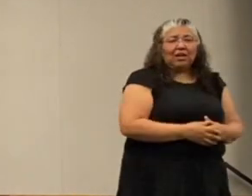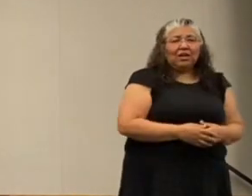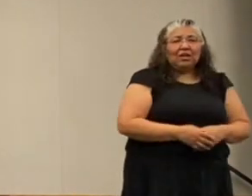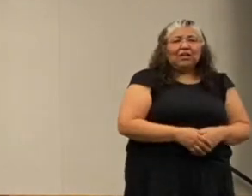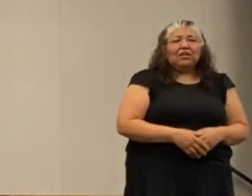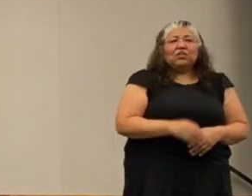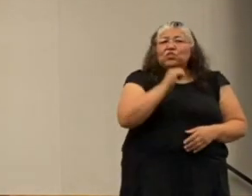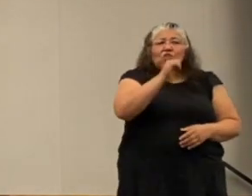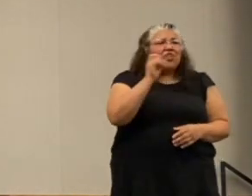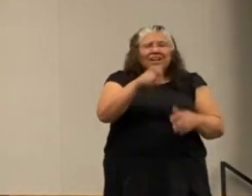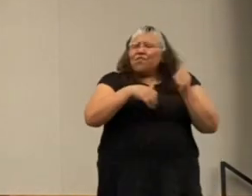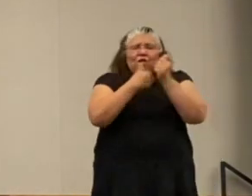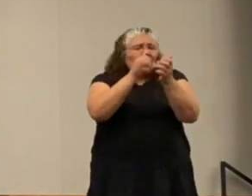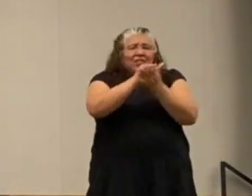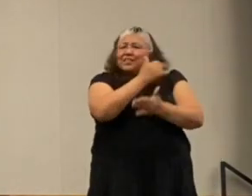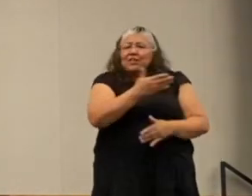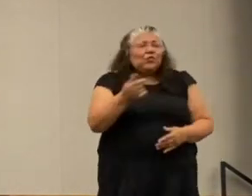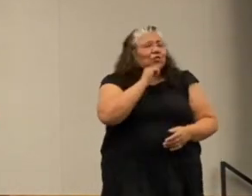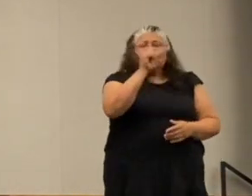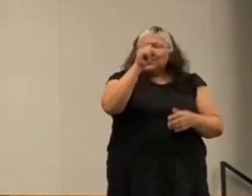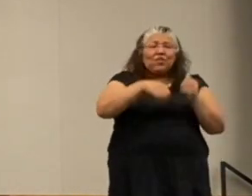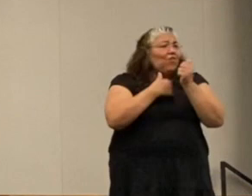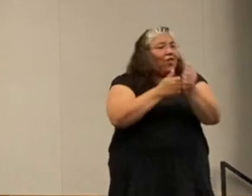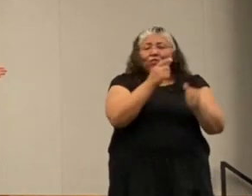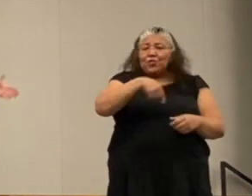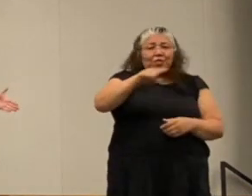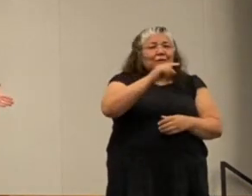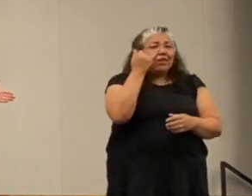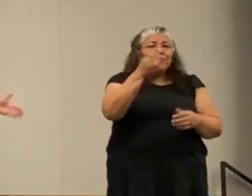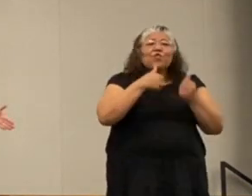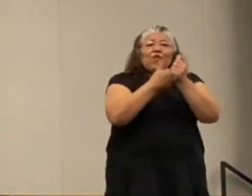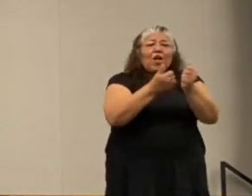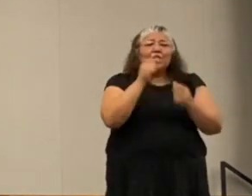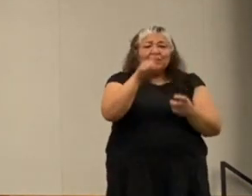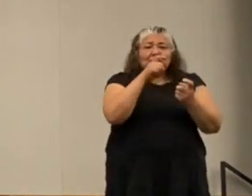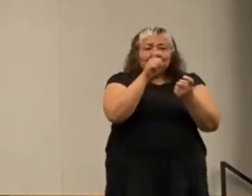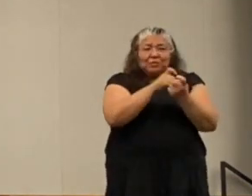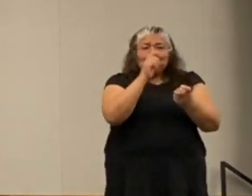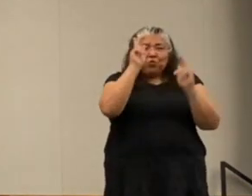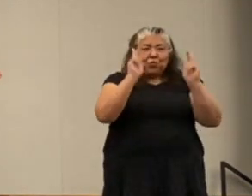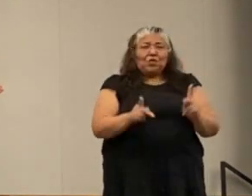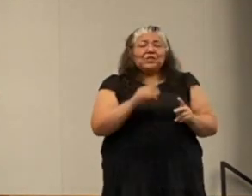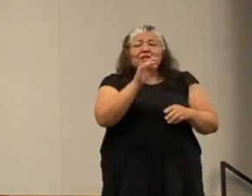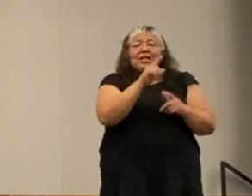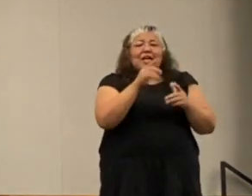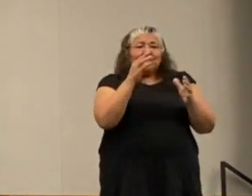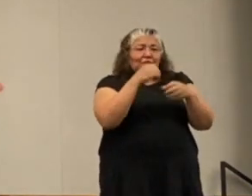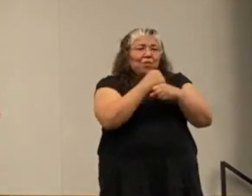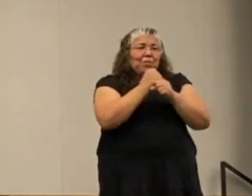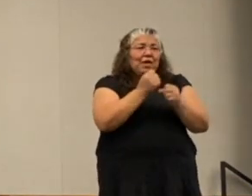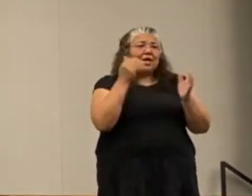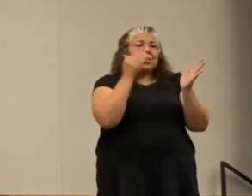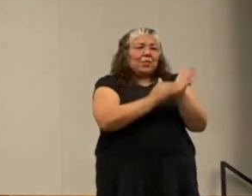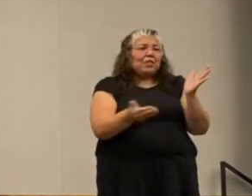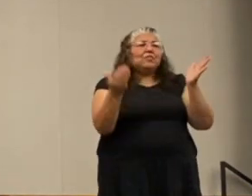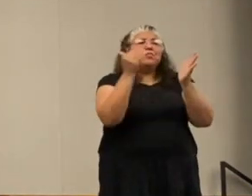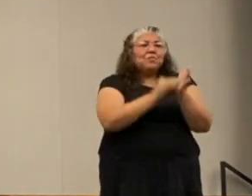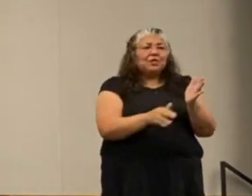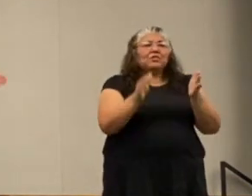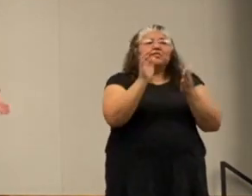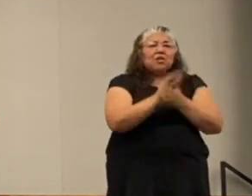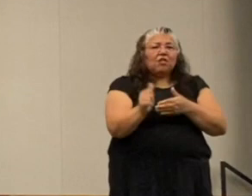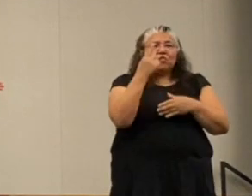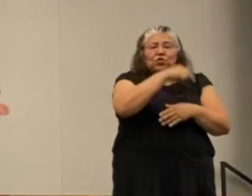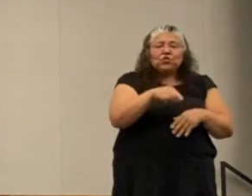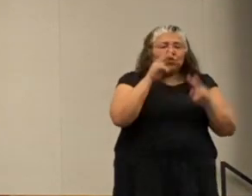Right? You don't need to follow that stuff. You don't need to follow them. If you're following a certain person, they're making millions and millions of dollars for you